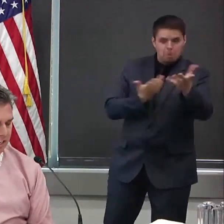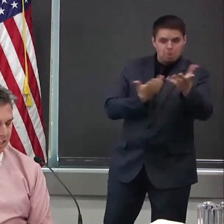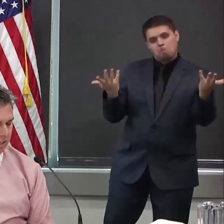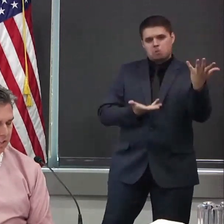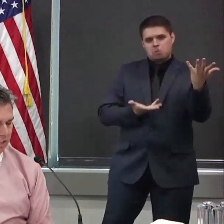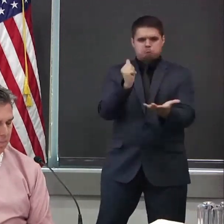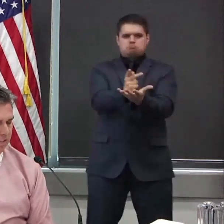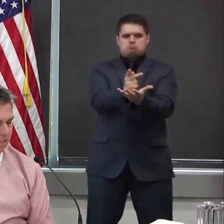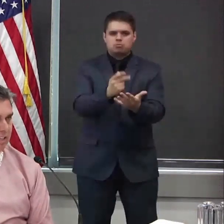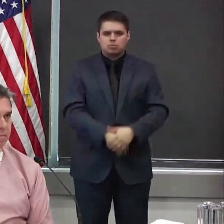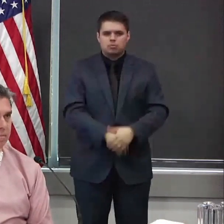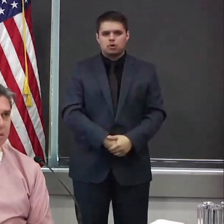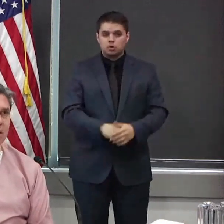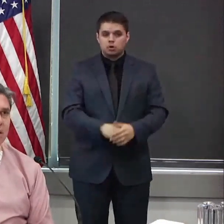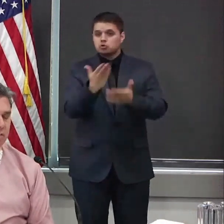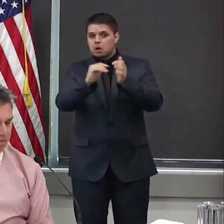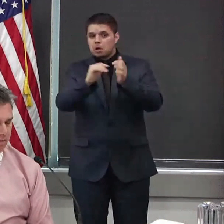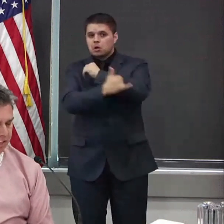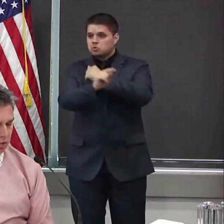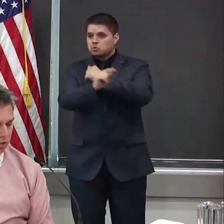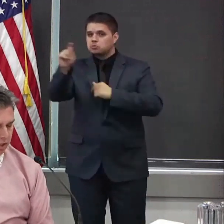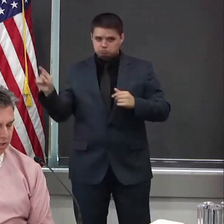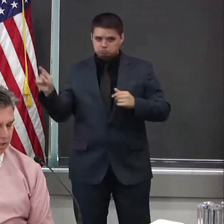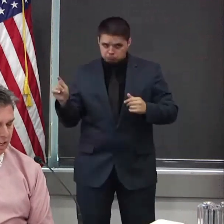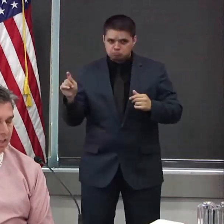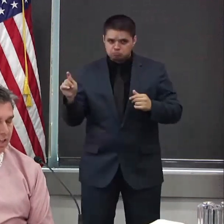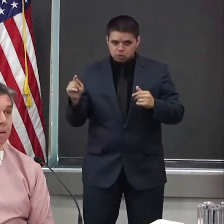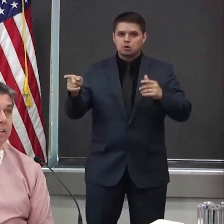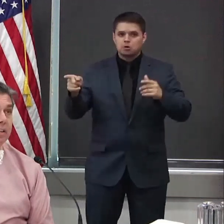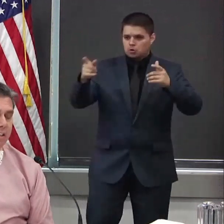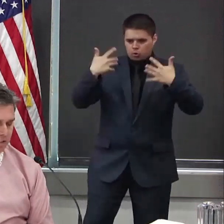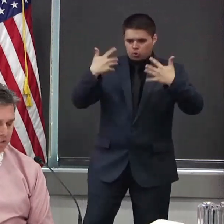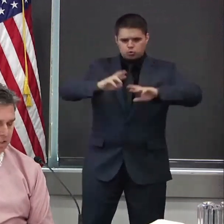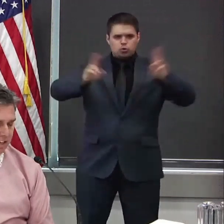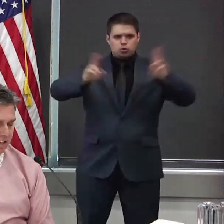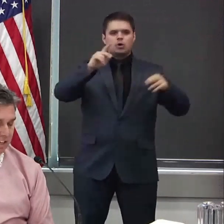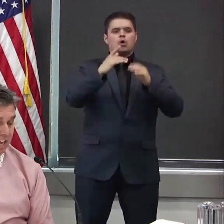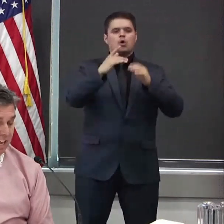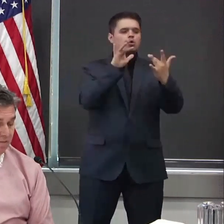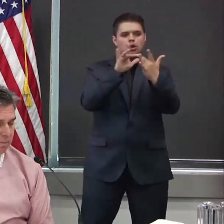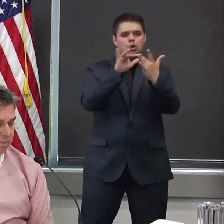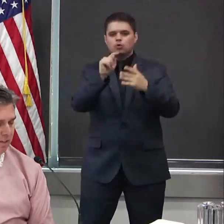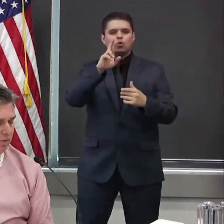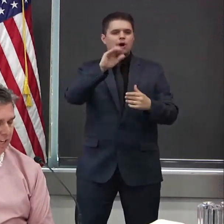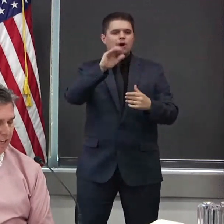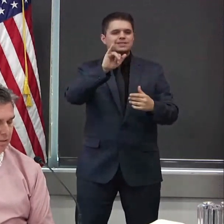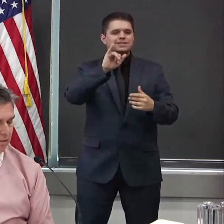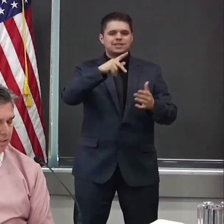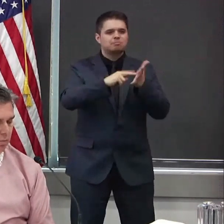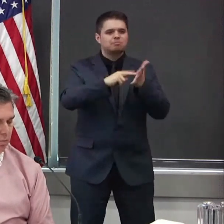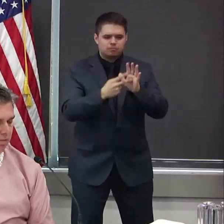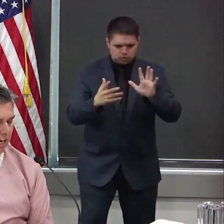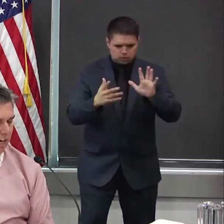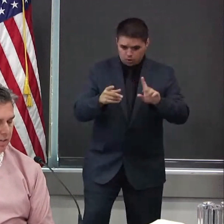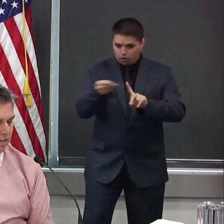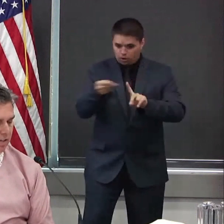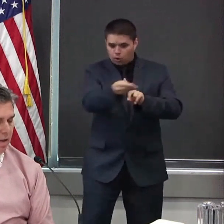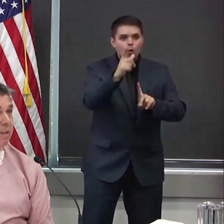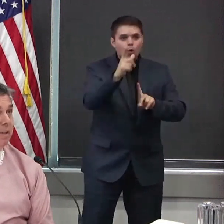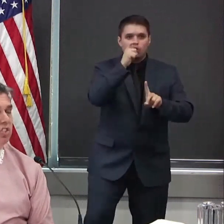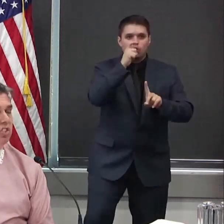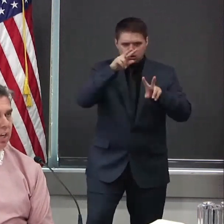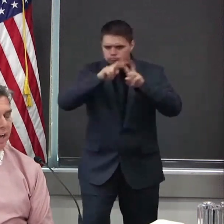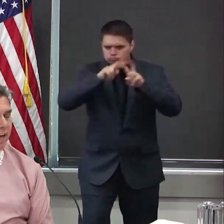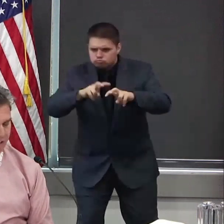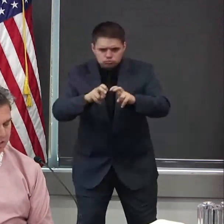their contact tracing capacity. If they're falling short on their ability to contact 95% of the new cases within 24 hours,